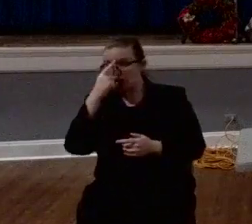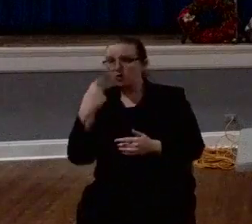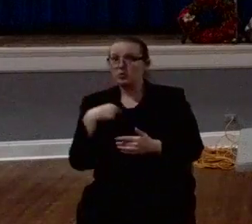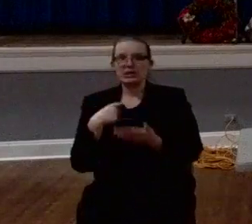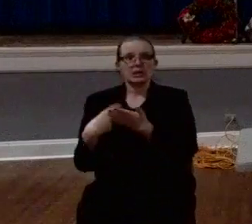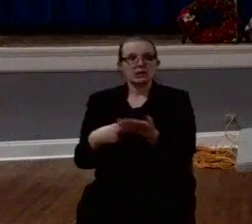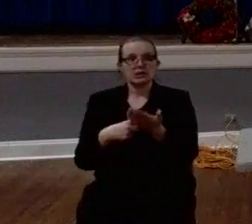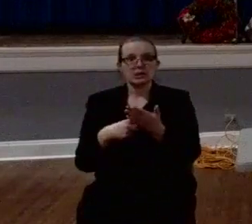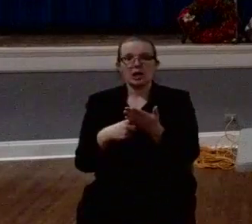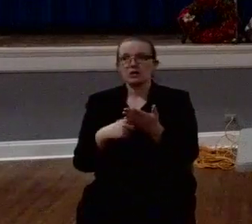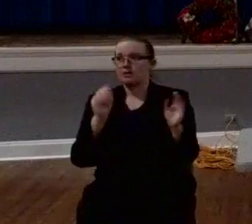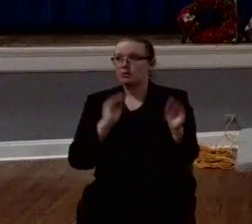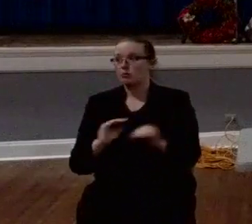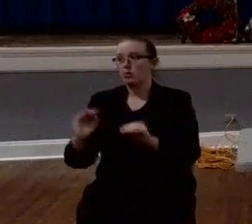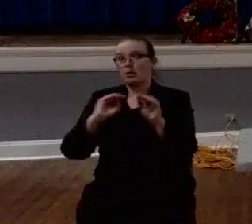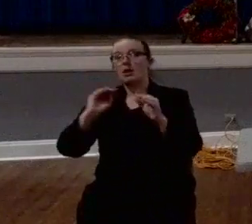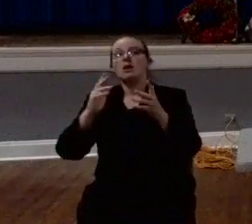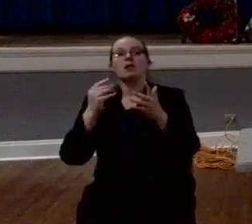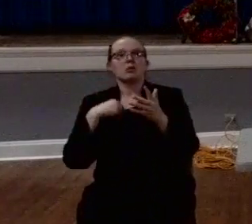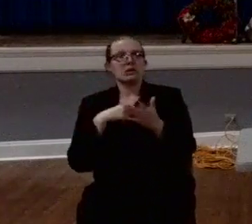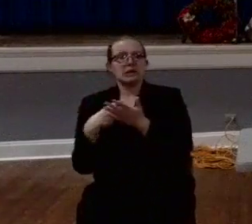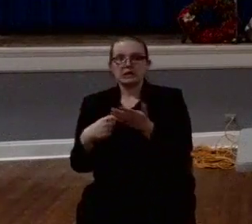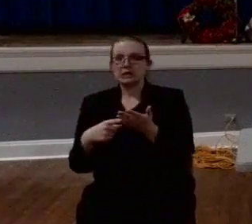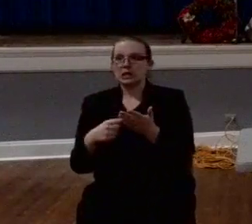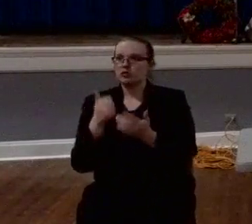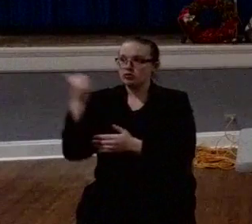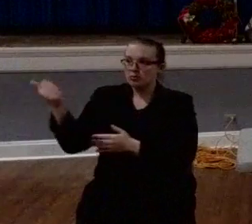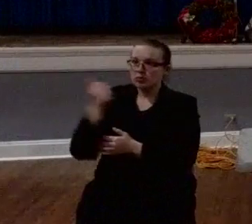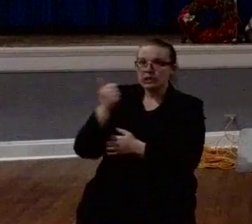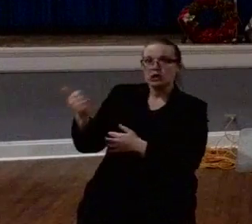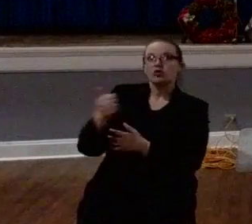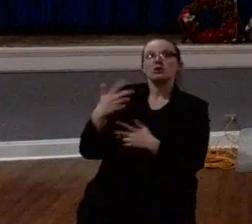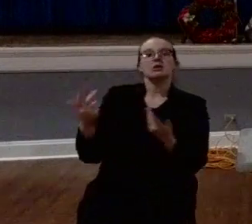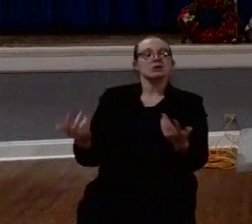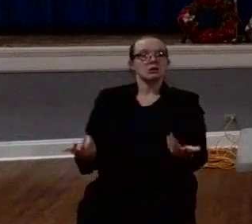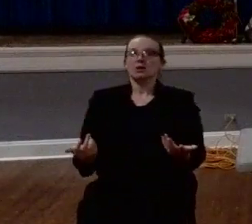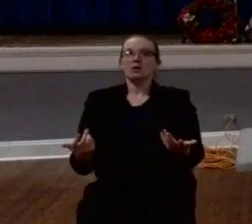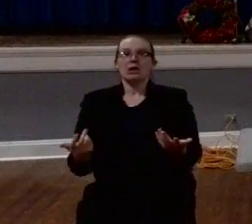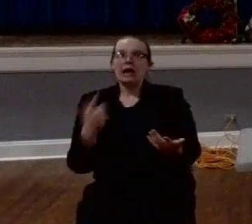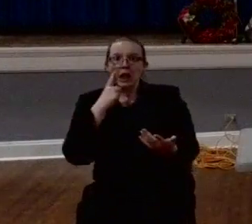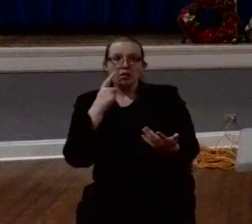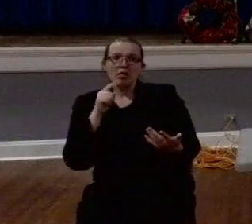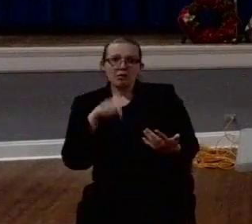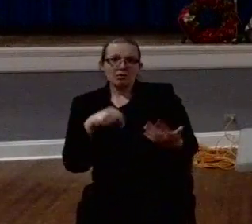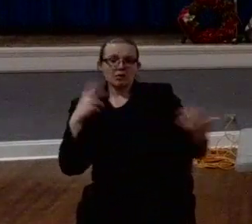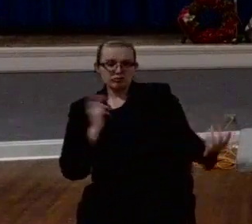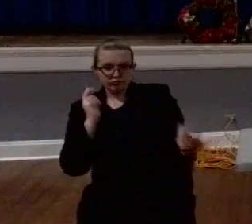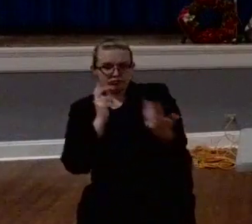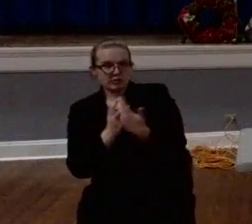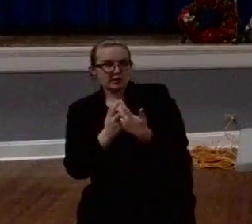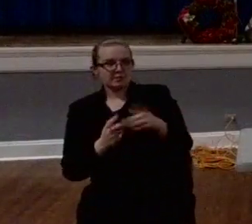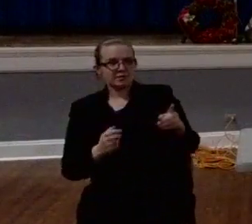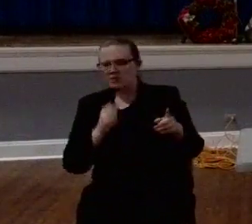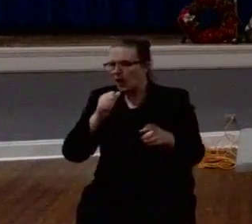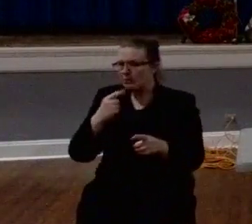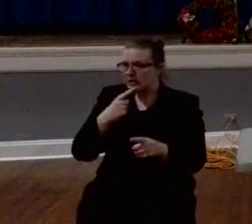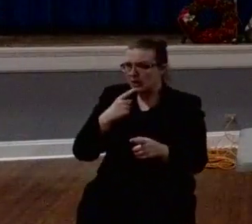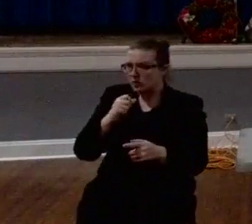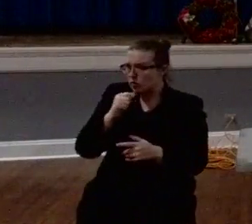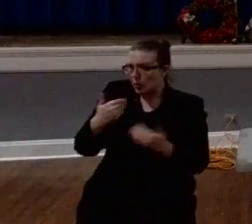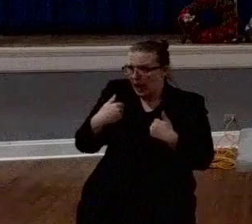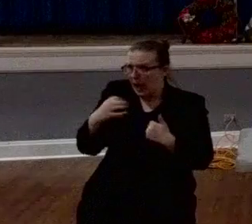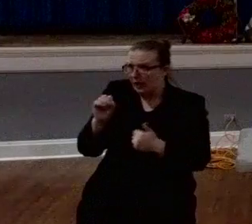about mobility early on. We talked a lot about transportation. I think this fits. No, I'm not saying not have